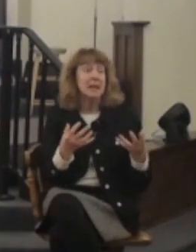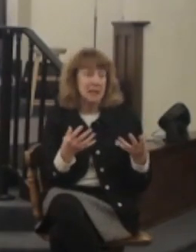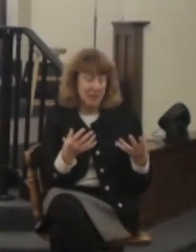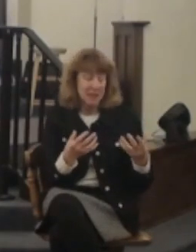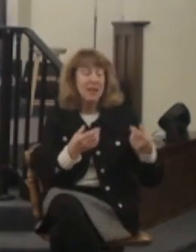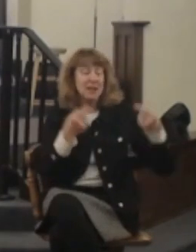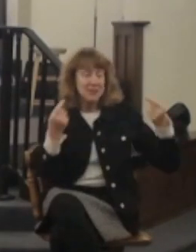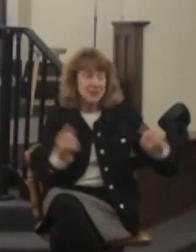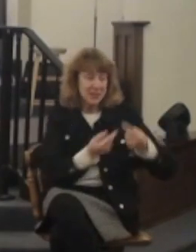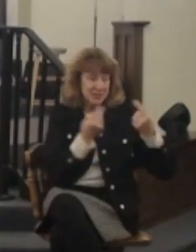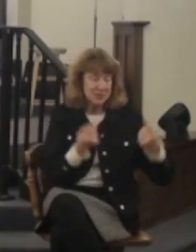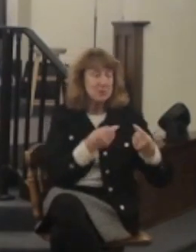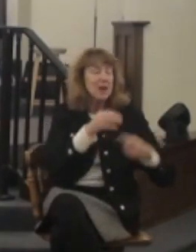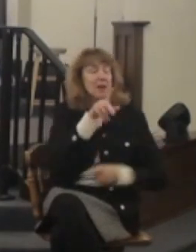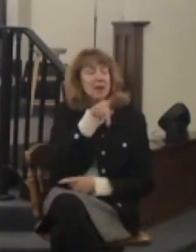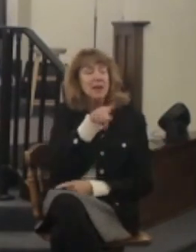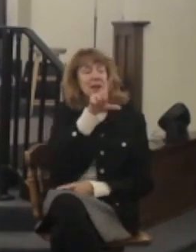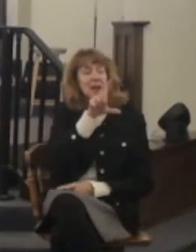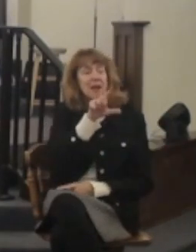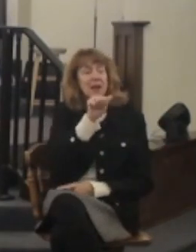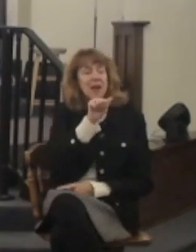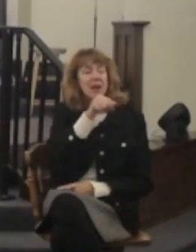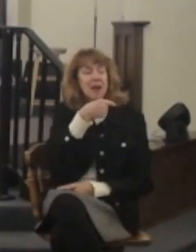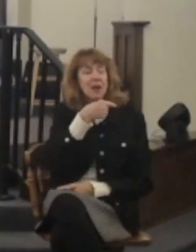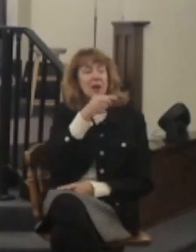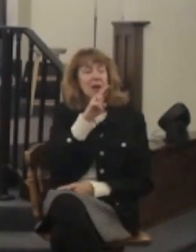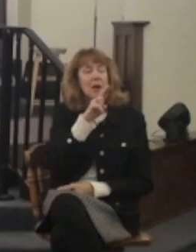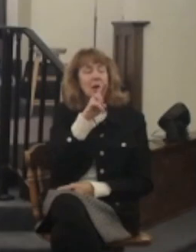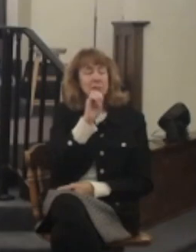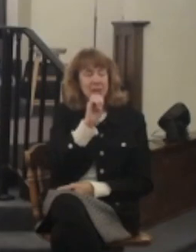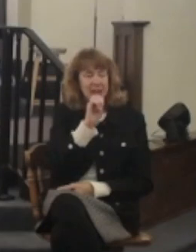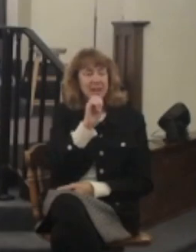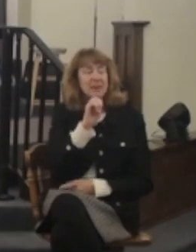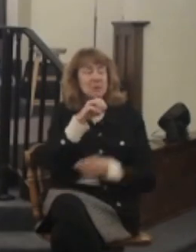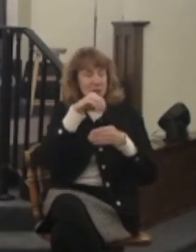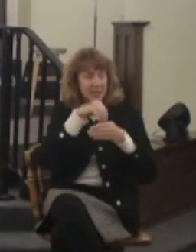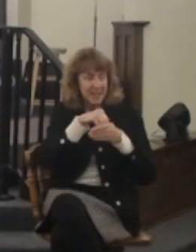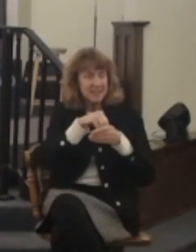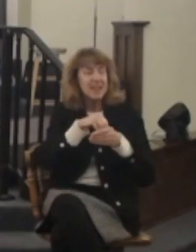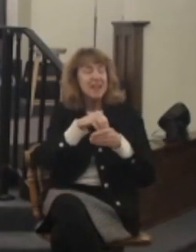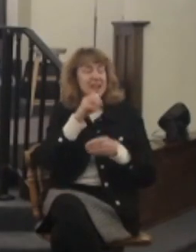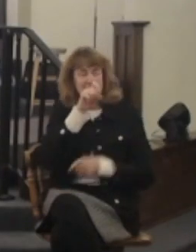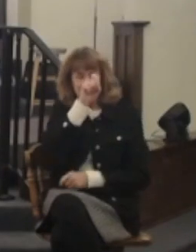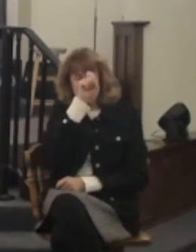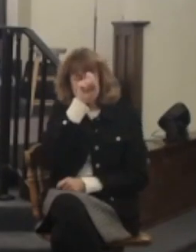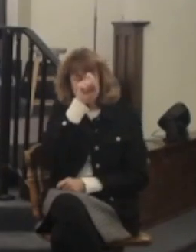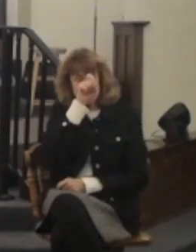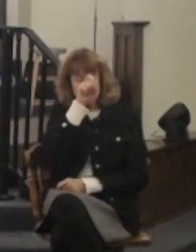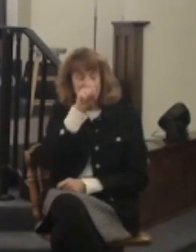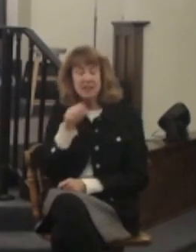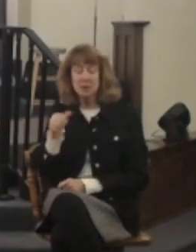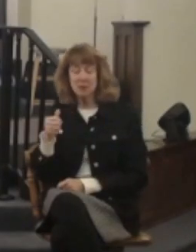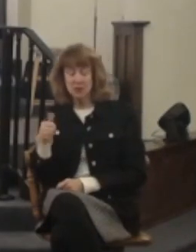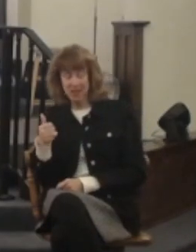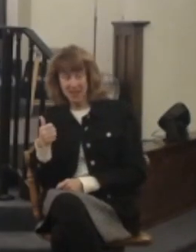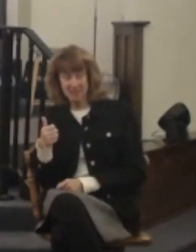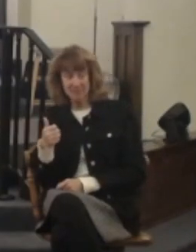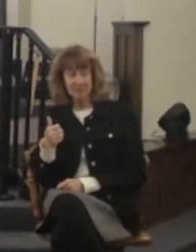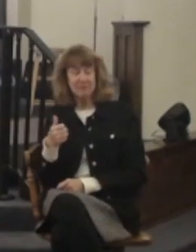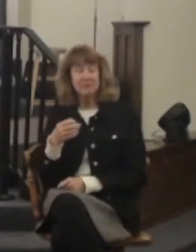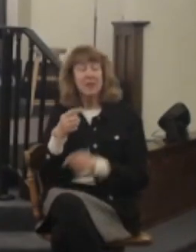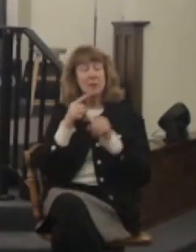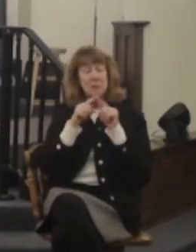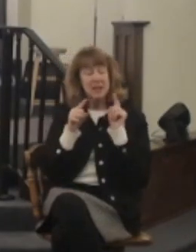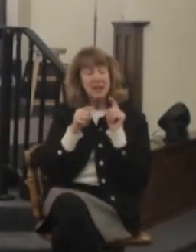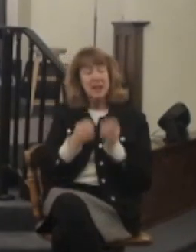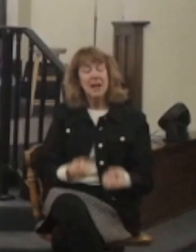times did God test Pharaoh's heart? See what I'm saying? And it would have been 10. But we're familiar with the 10 plagues. So I phrase it that way.